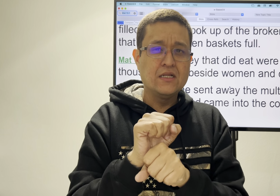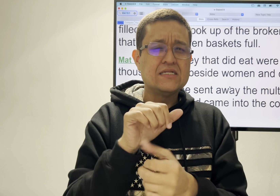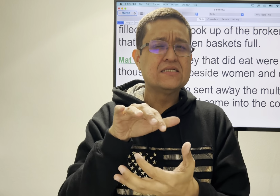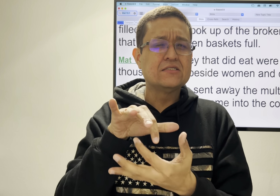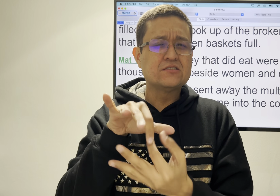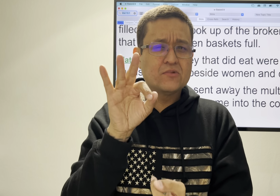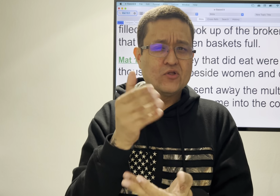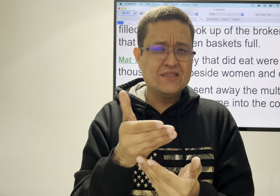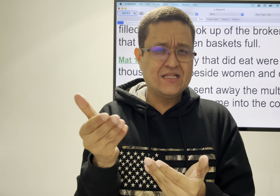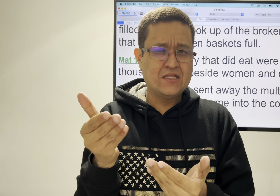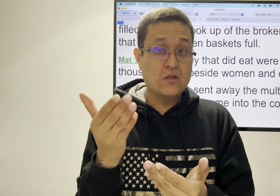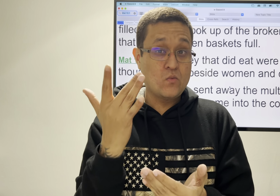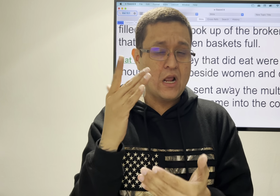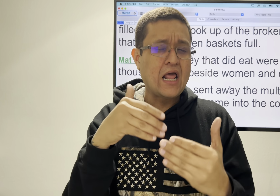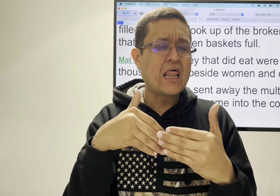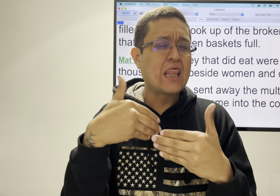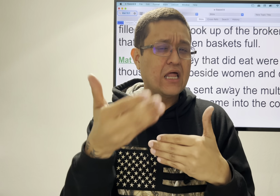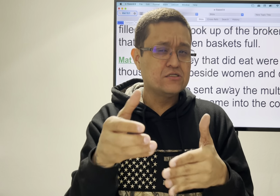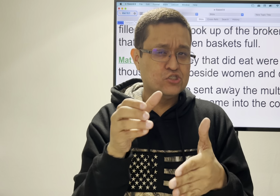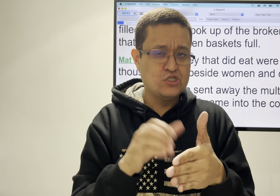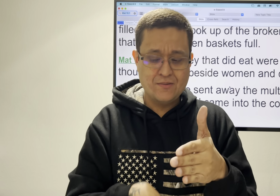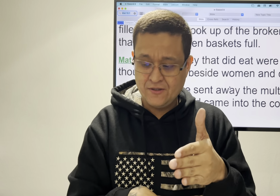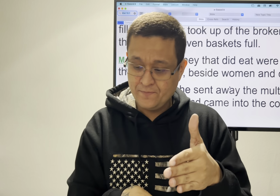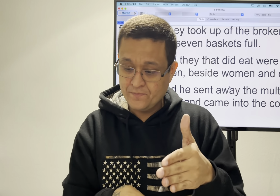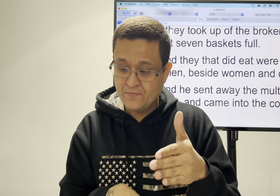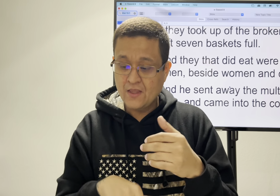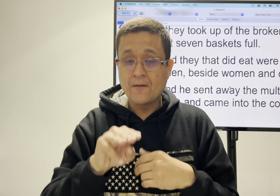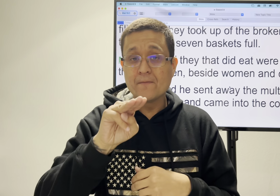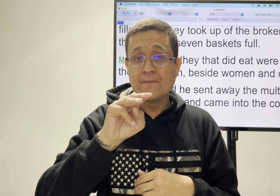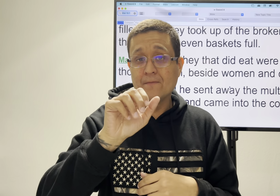And yes, here he physically fed them for their flesh that they needed.